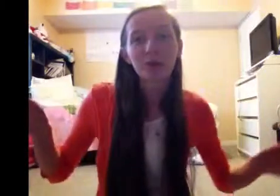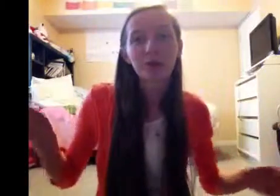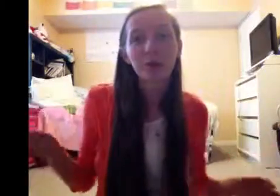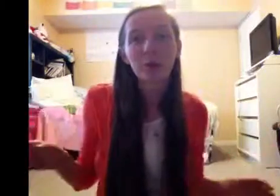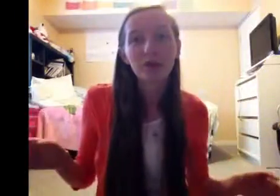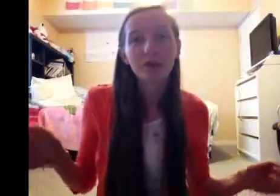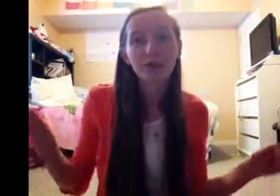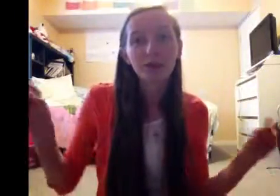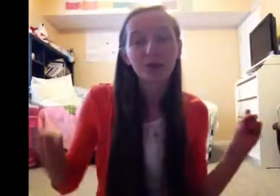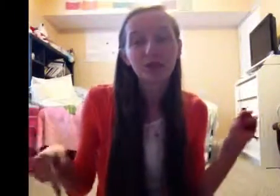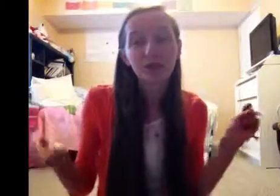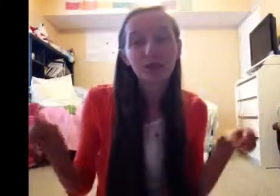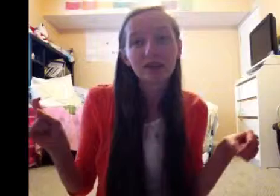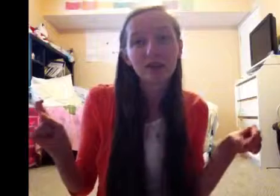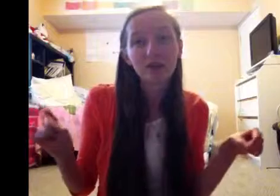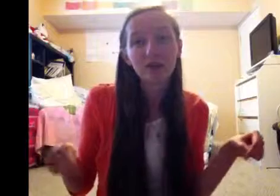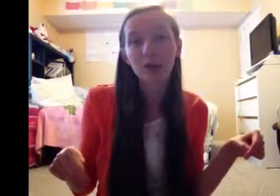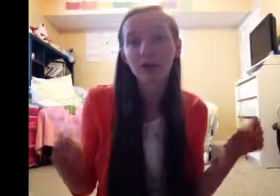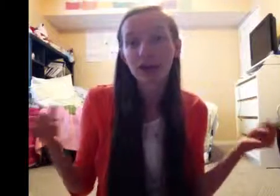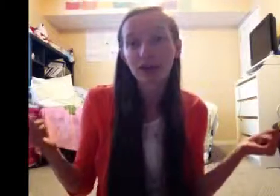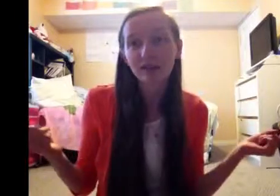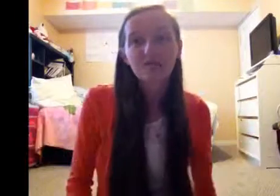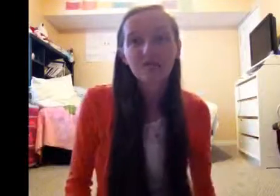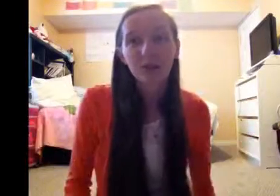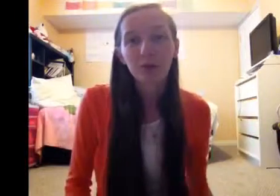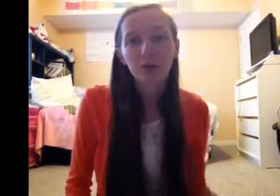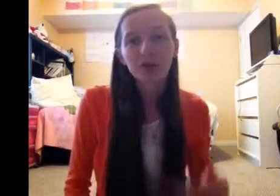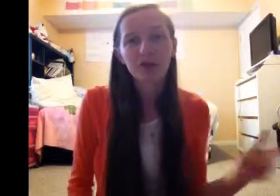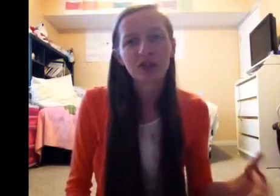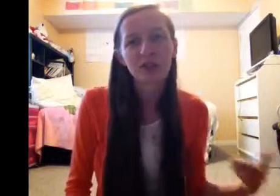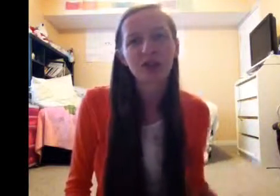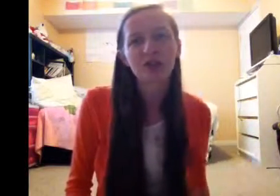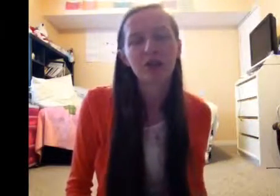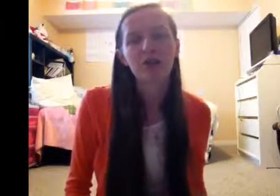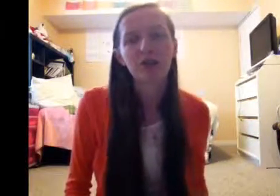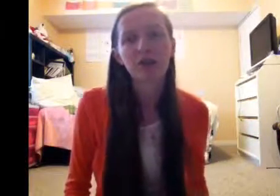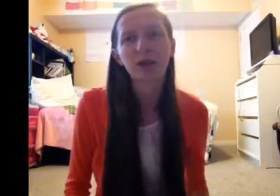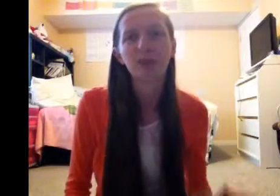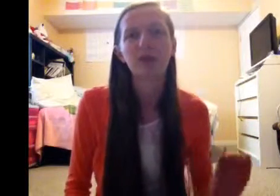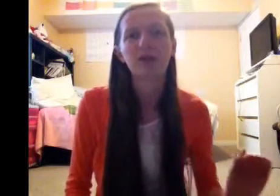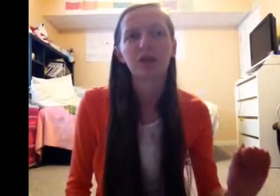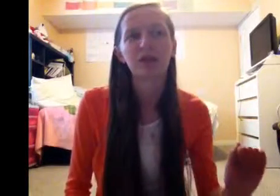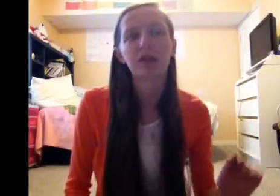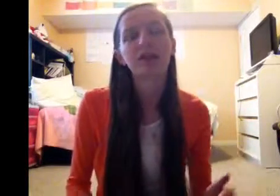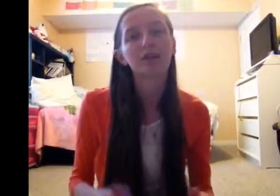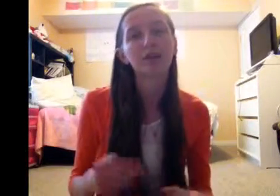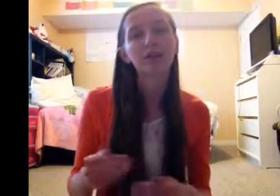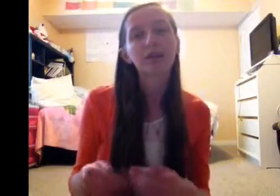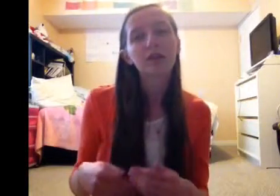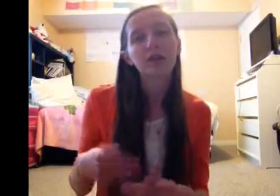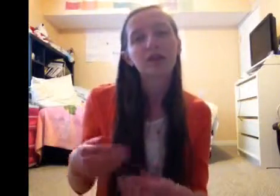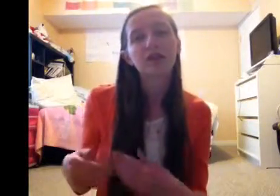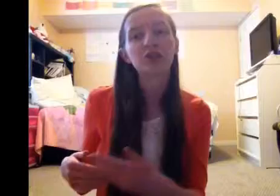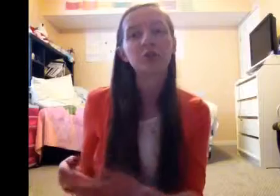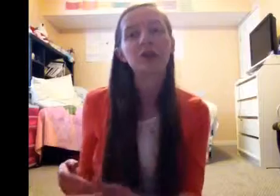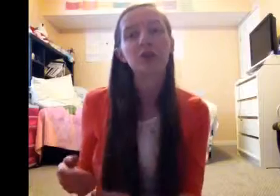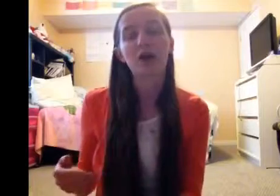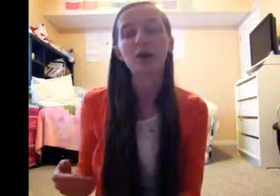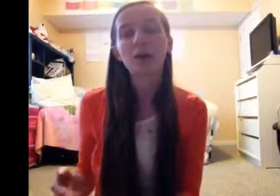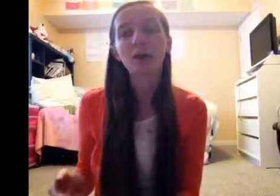what you want me to do a video of next. I'm probably gonna just keep making videos unless you make specific, like, continue to make them without comments,